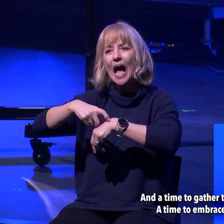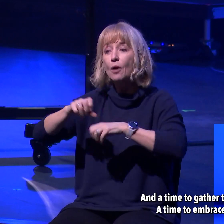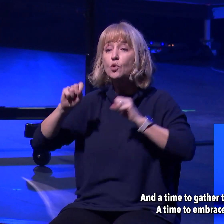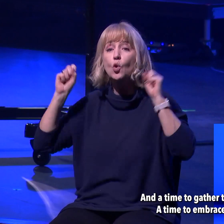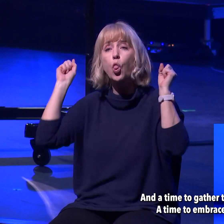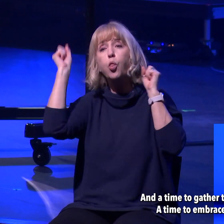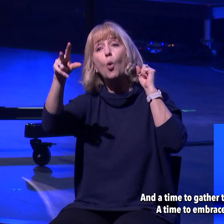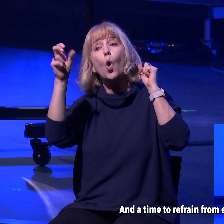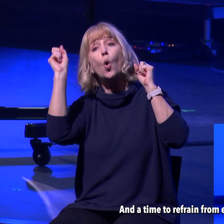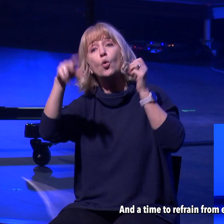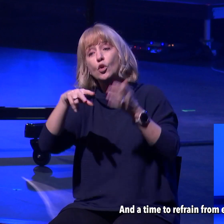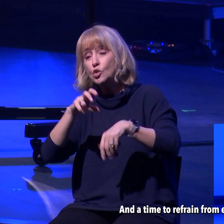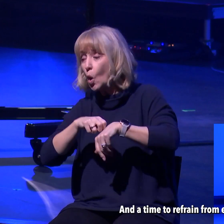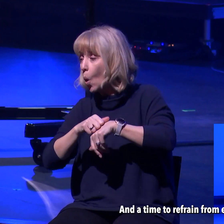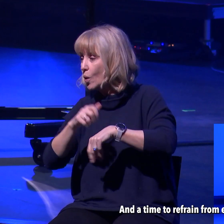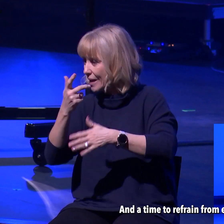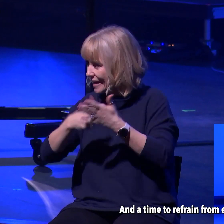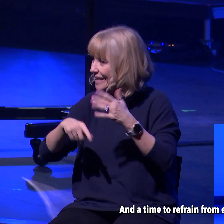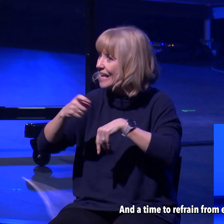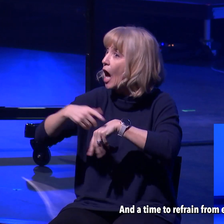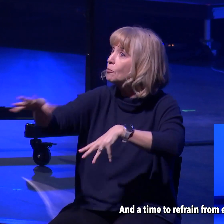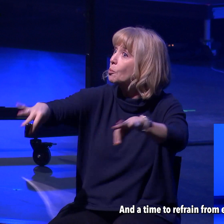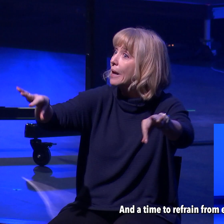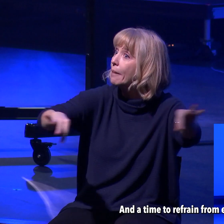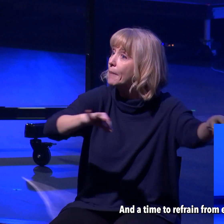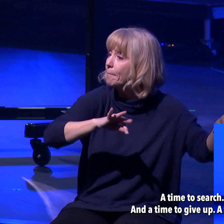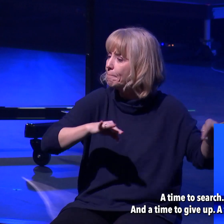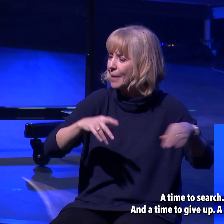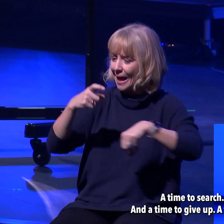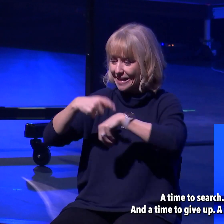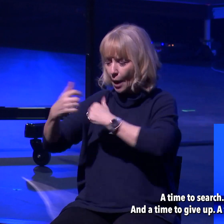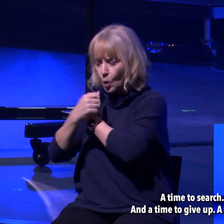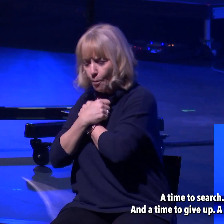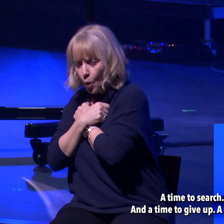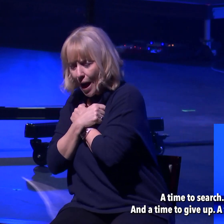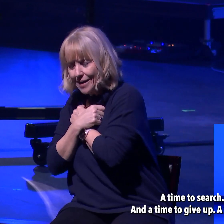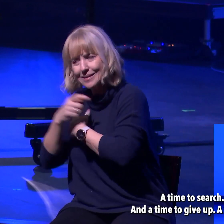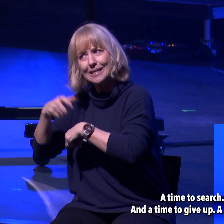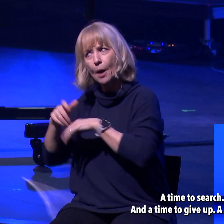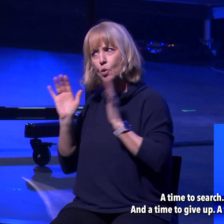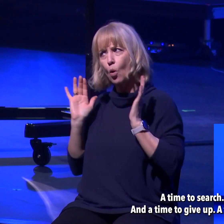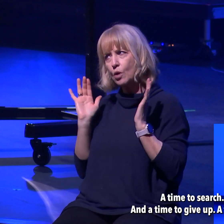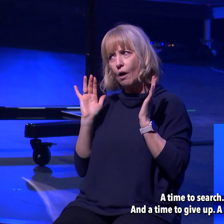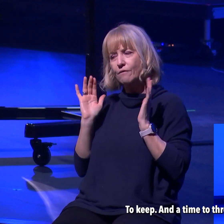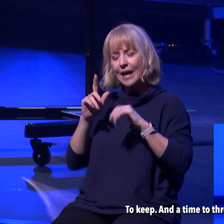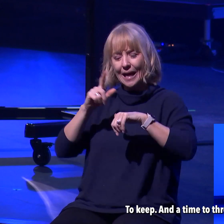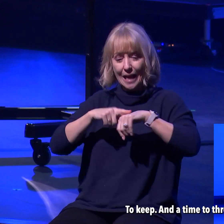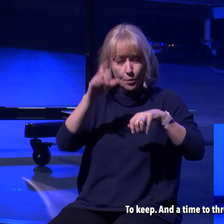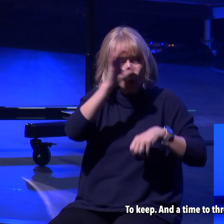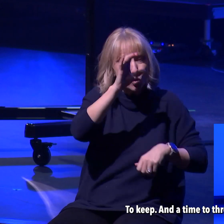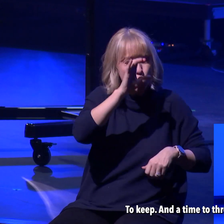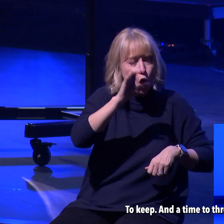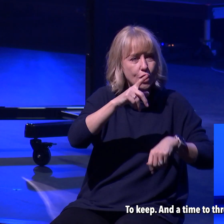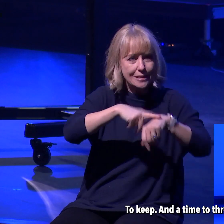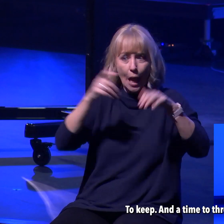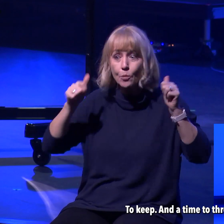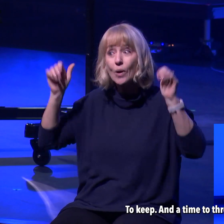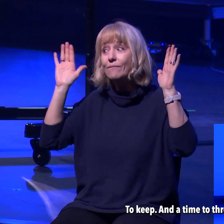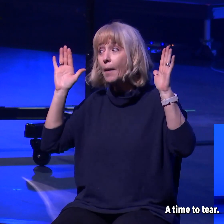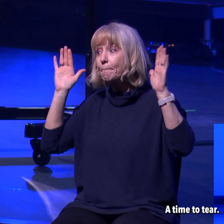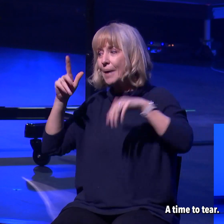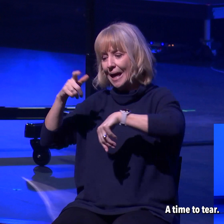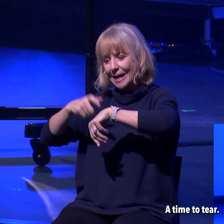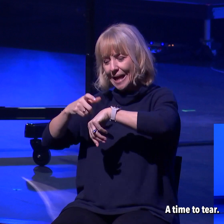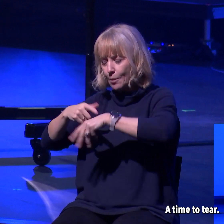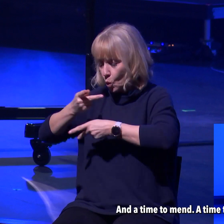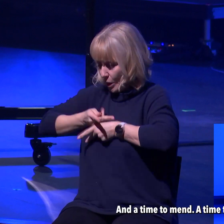time to embrace and a time to refrain from embracing, a time to search and a time to give up, a time to keep and a time to throw away,